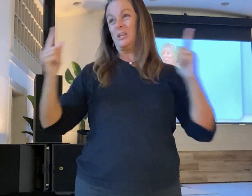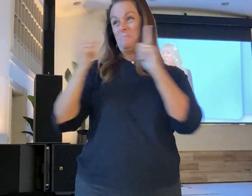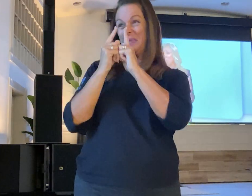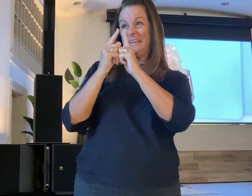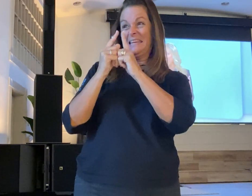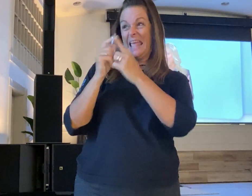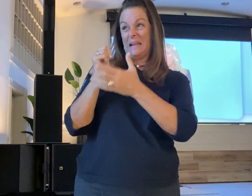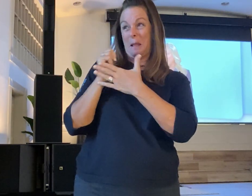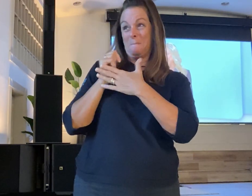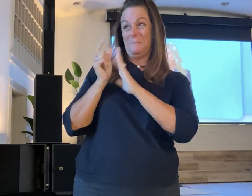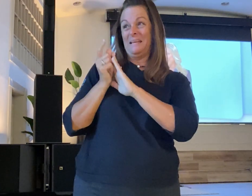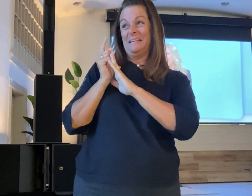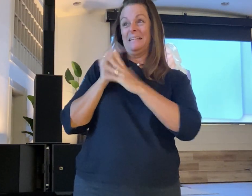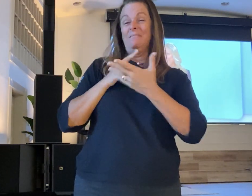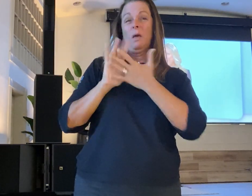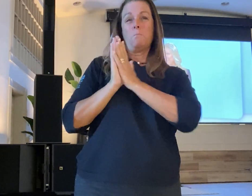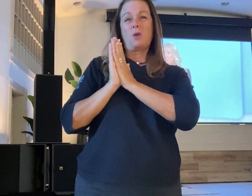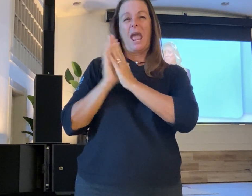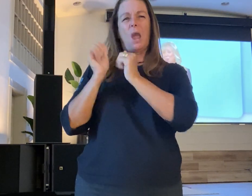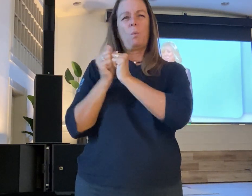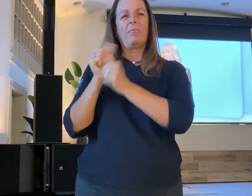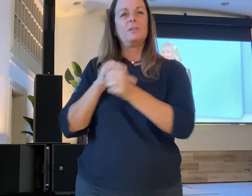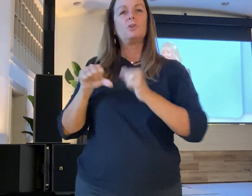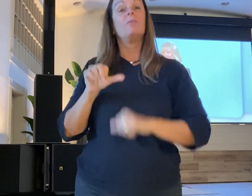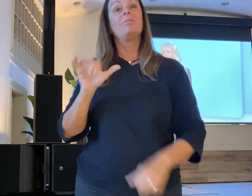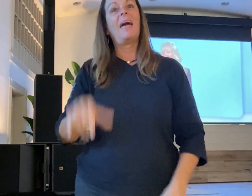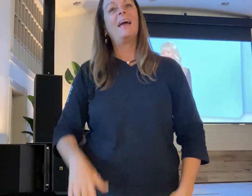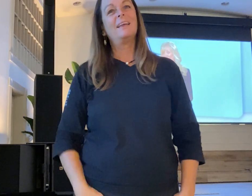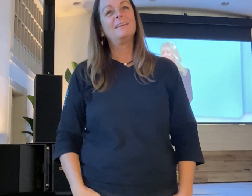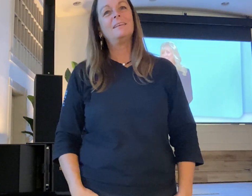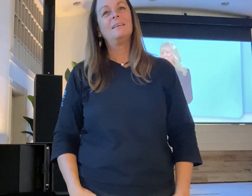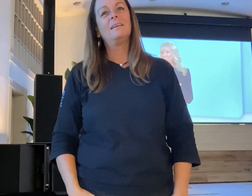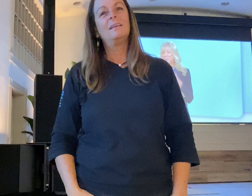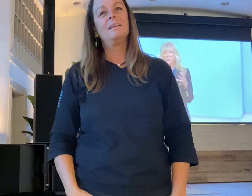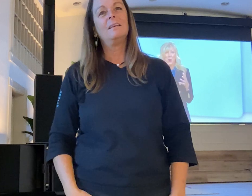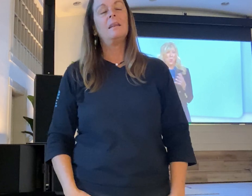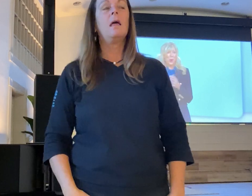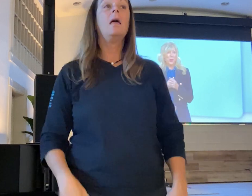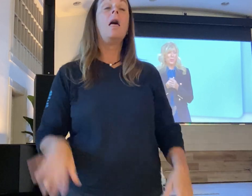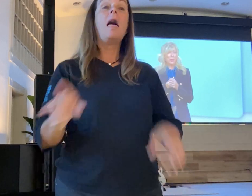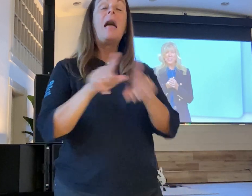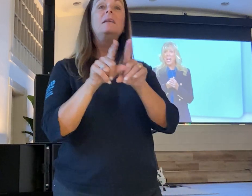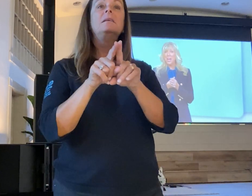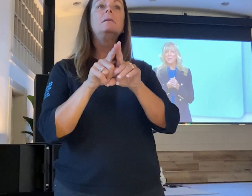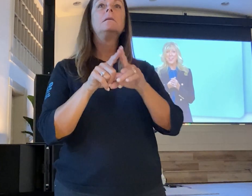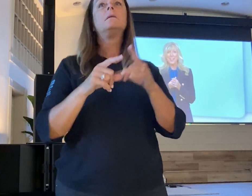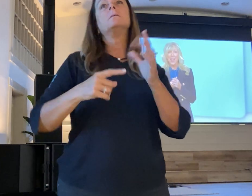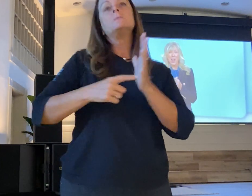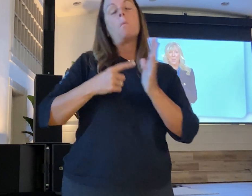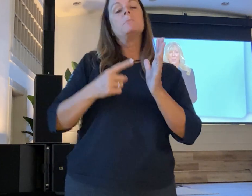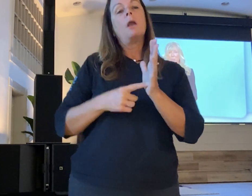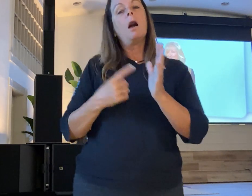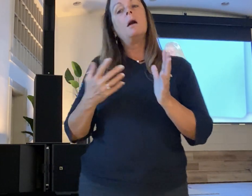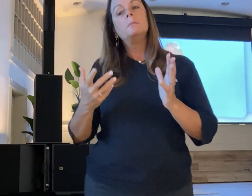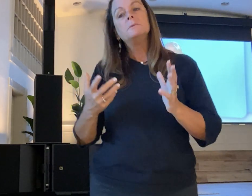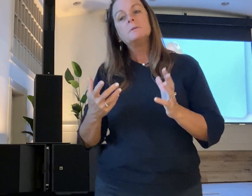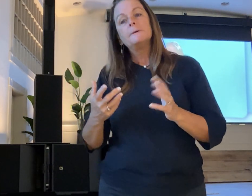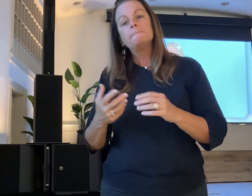could meet at the fence and have a moment of peace together. It was also it is also where there are times